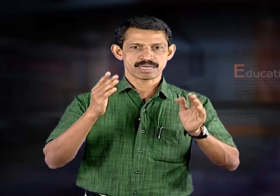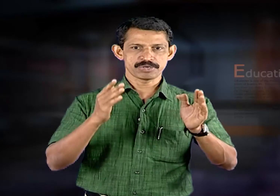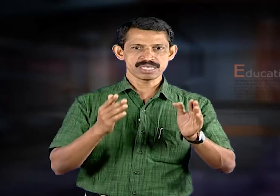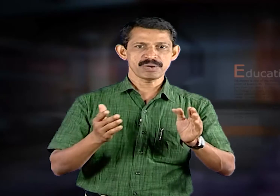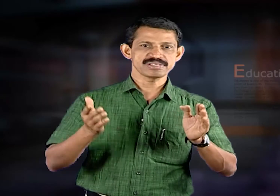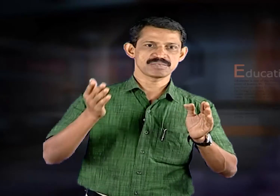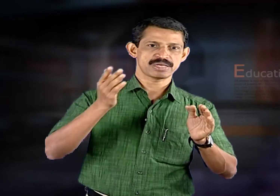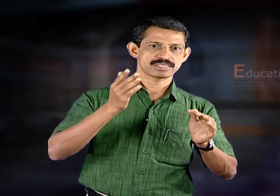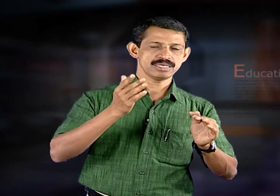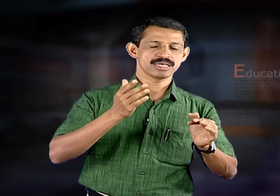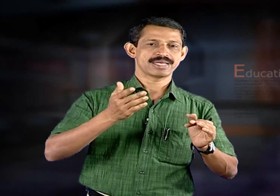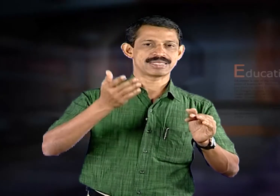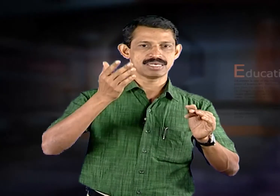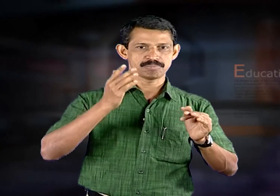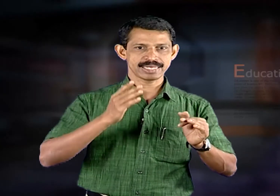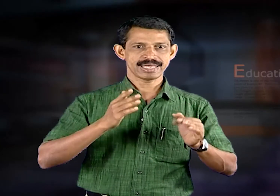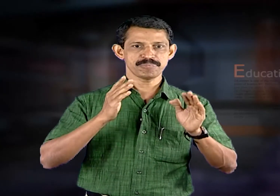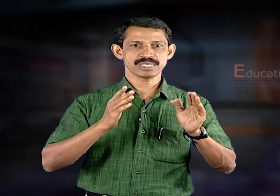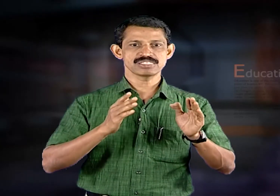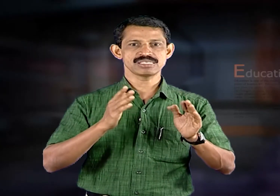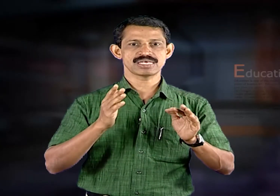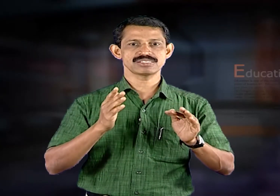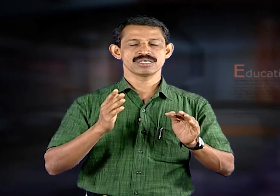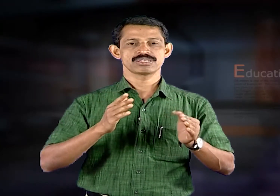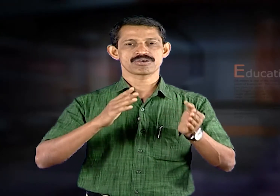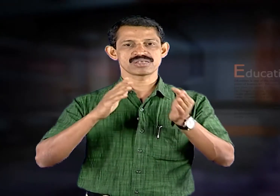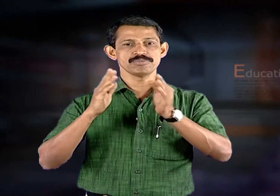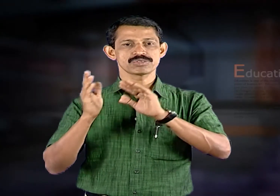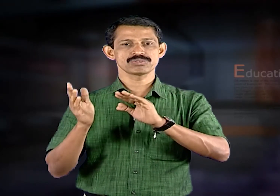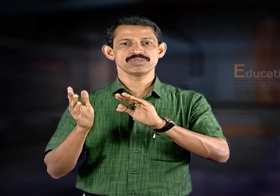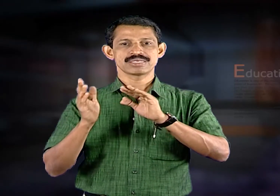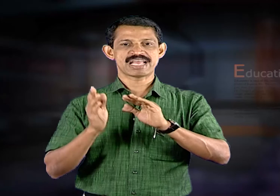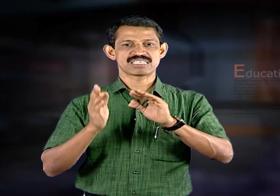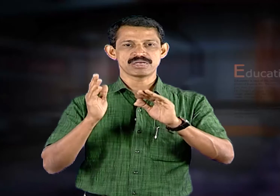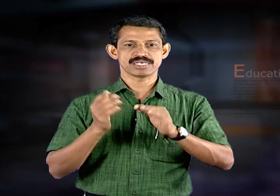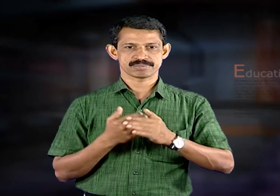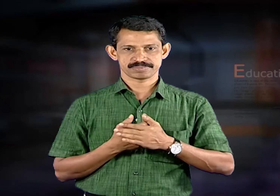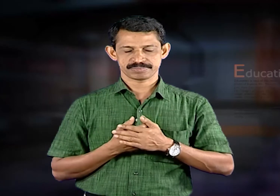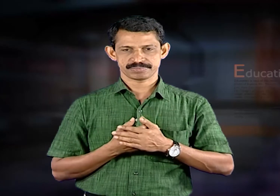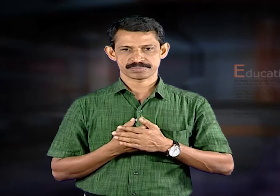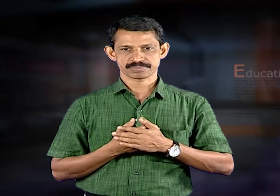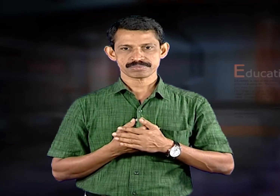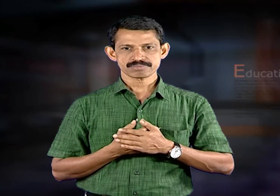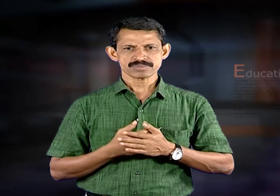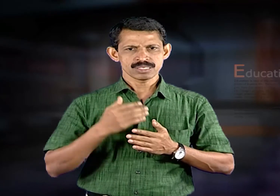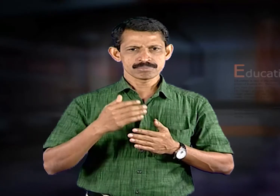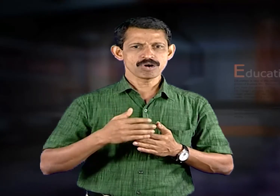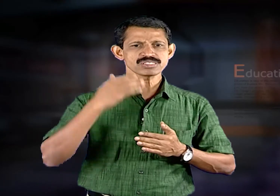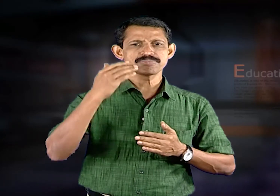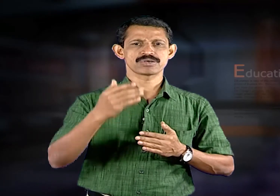community participation and thereby helping citizens to contribute to nation building. Most